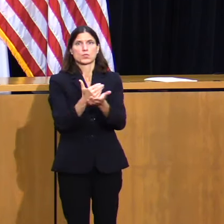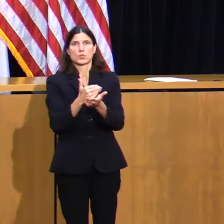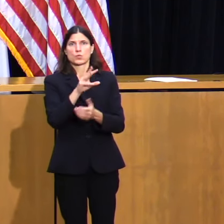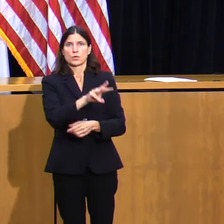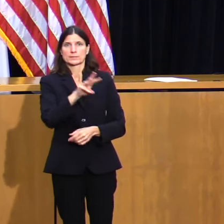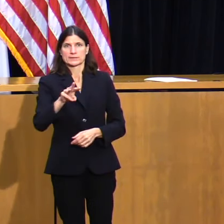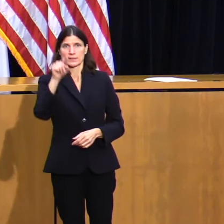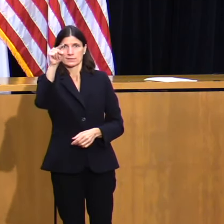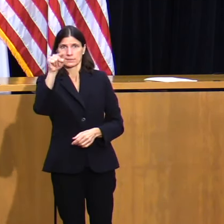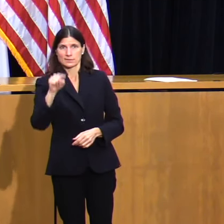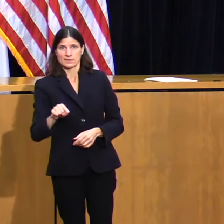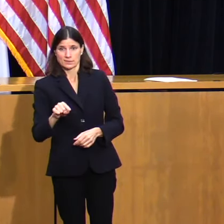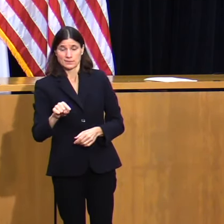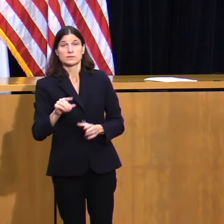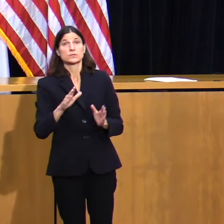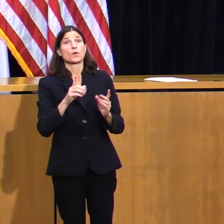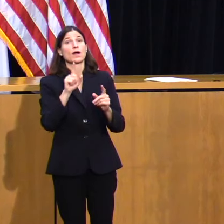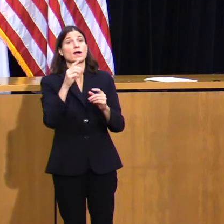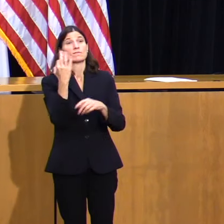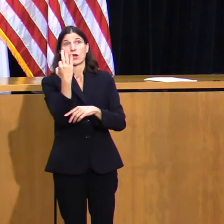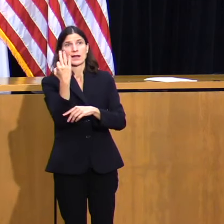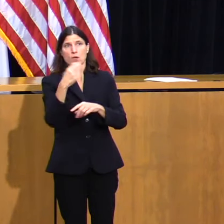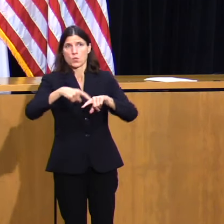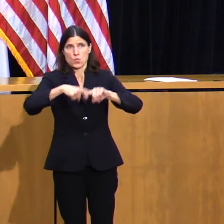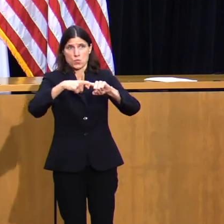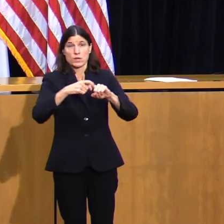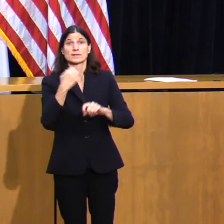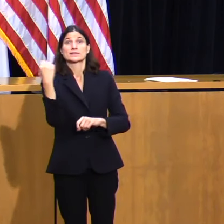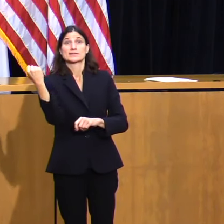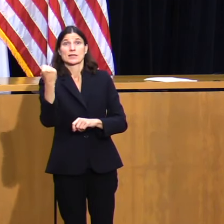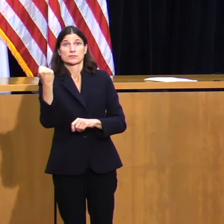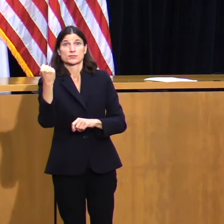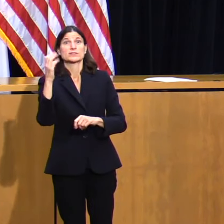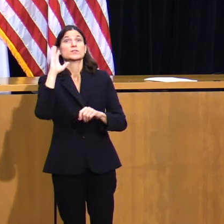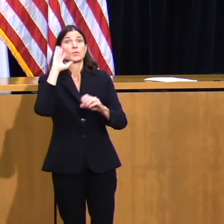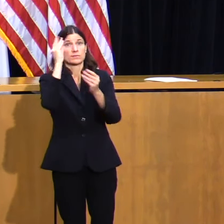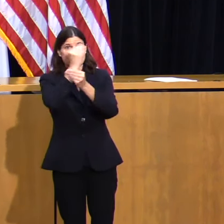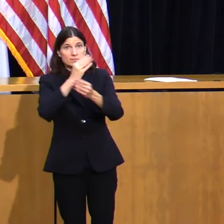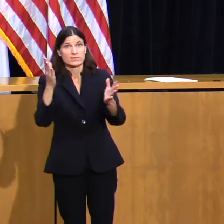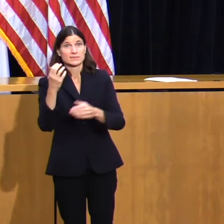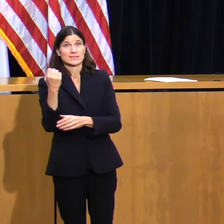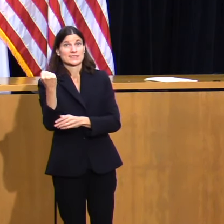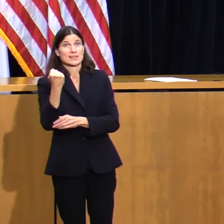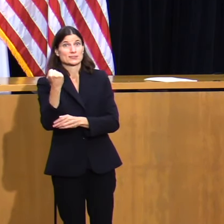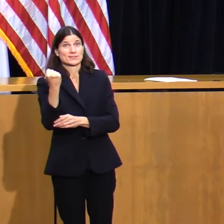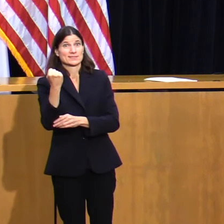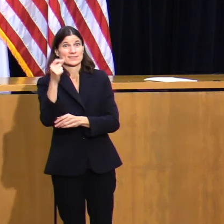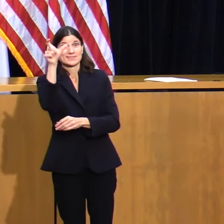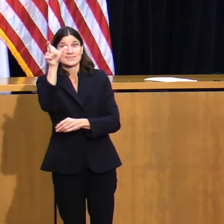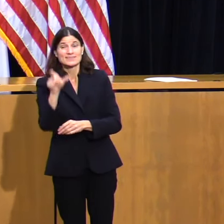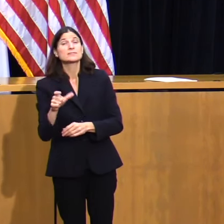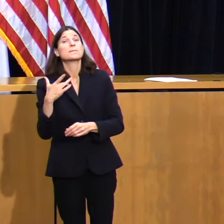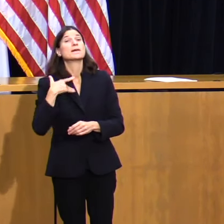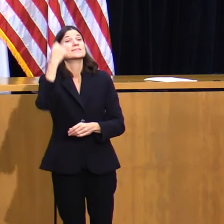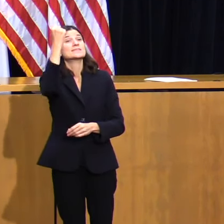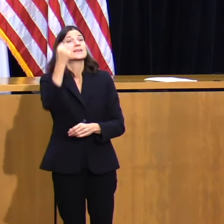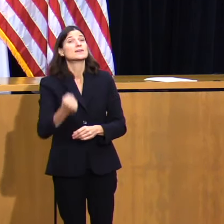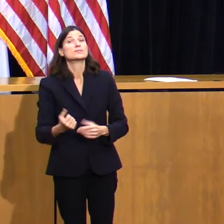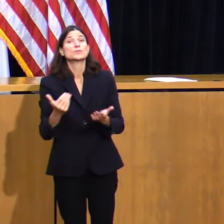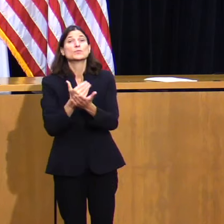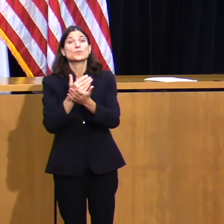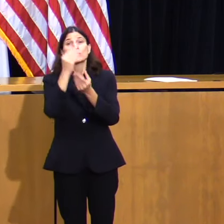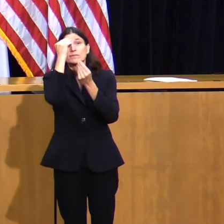testing results received into Maven between 8 a.m. Friday and 8 a.m. Saturday, may suggest lower testing